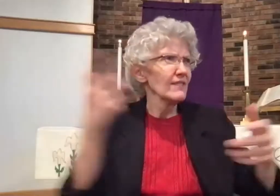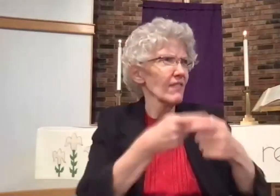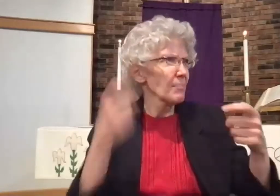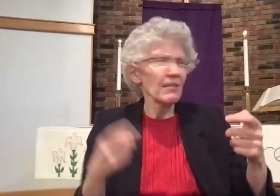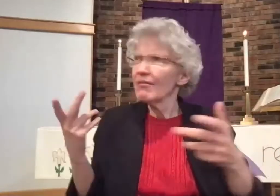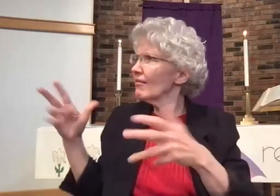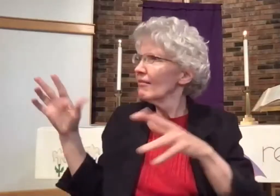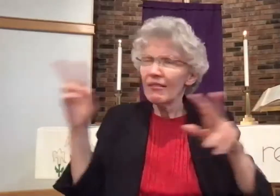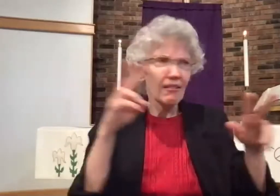meeting.